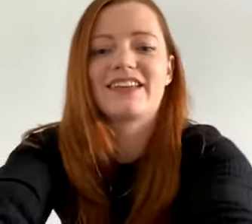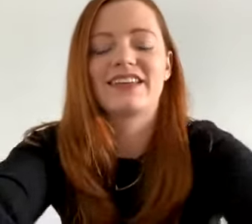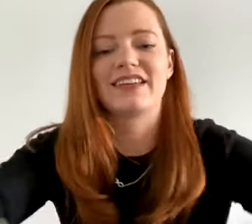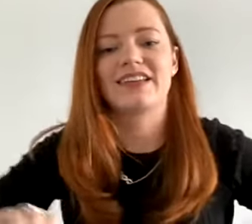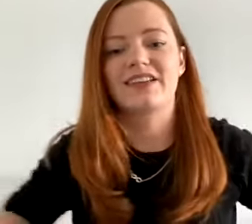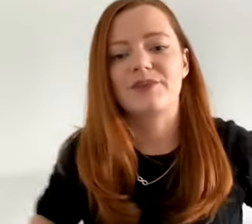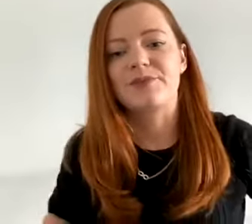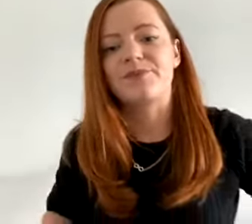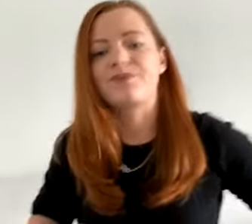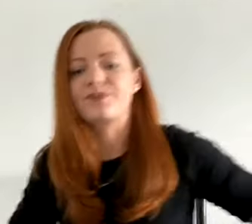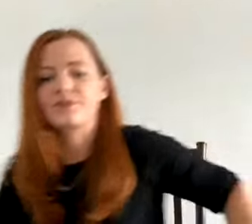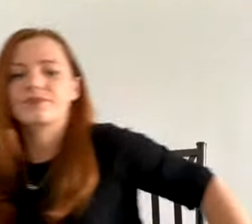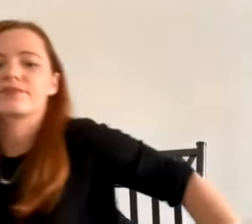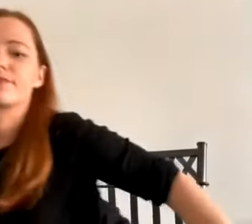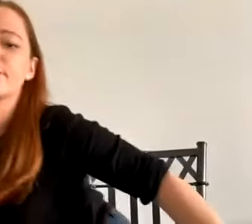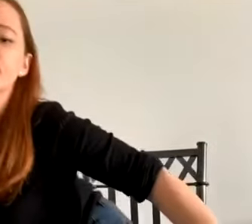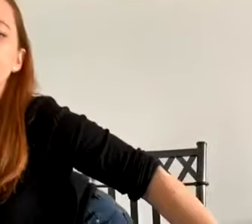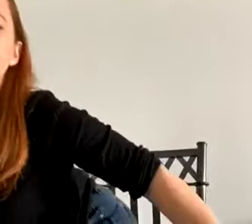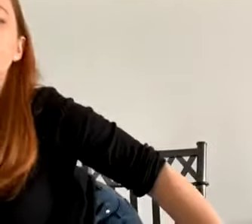Lovely. So,